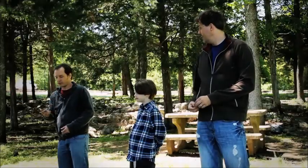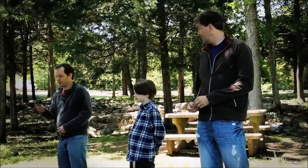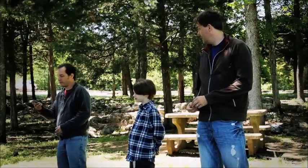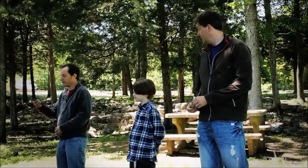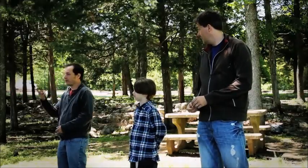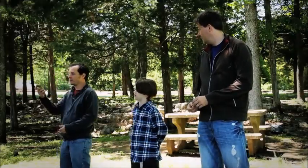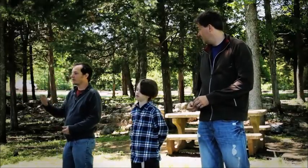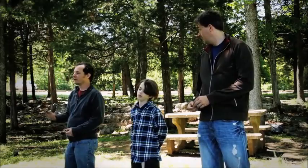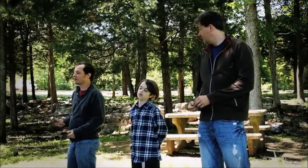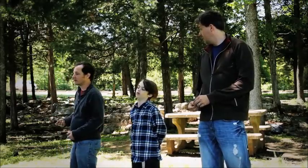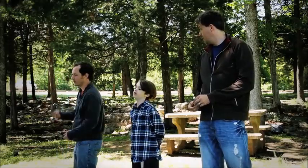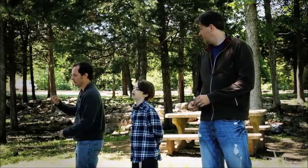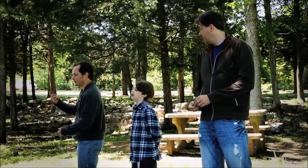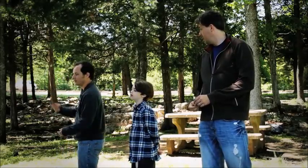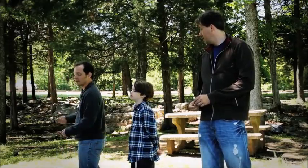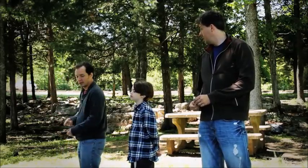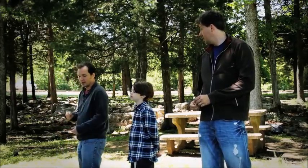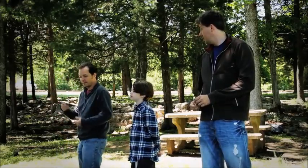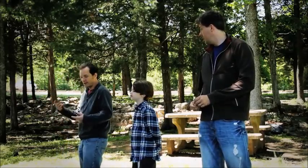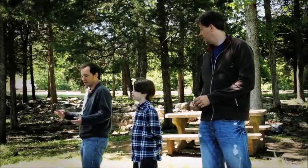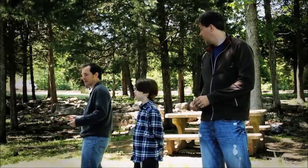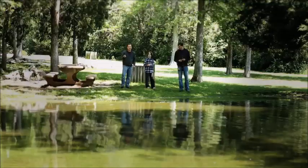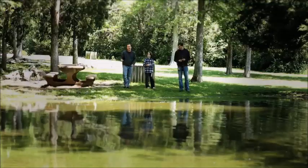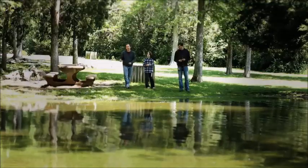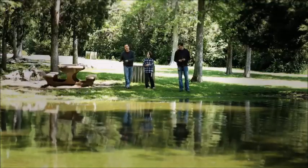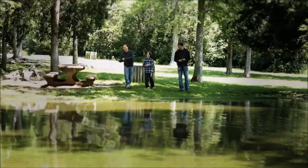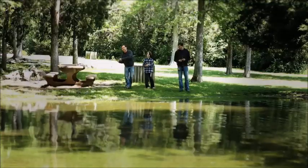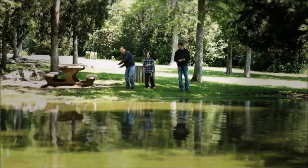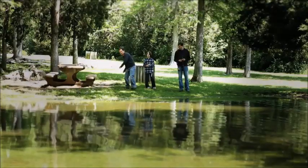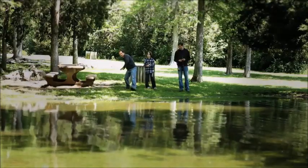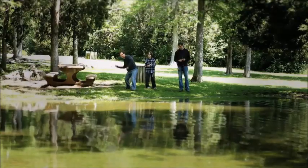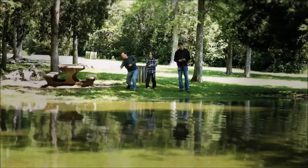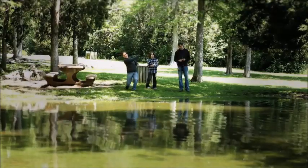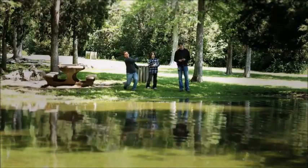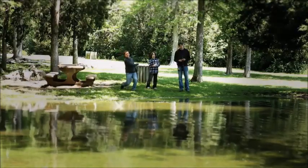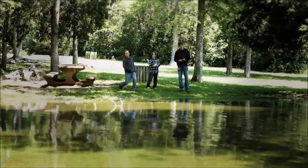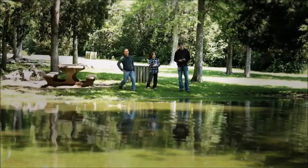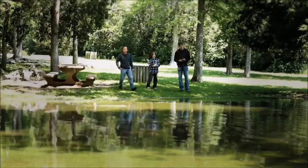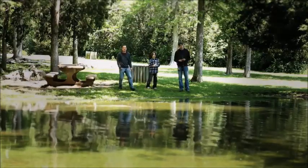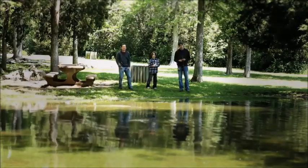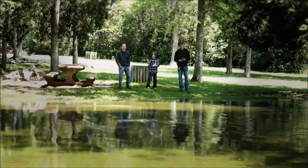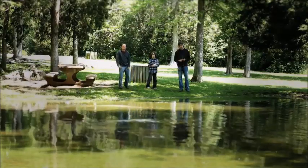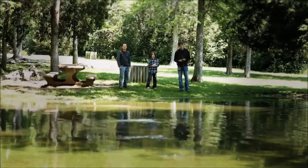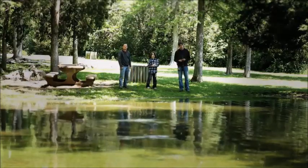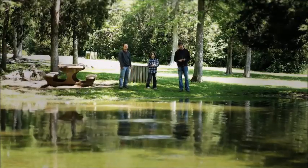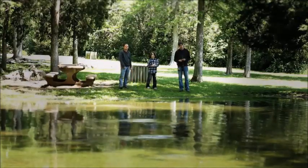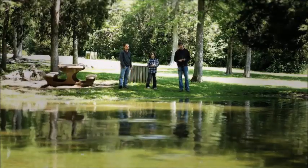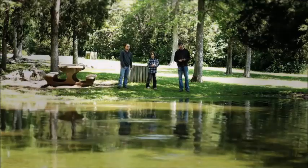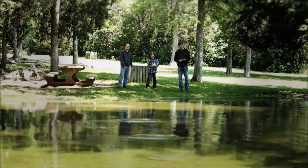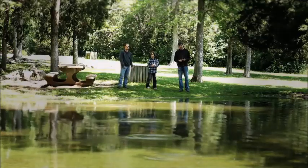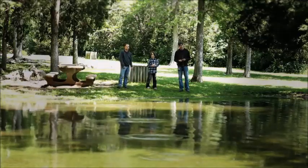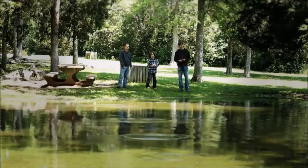This is for freedom to worship and his sacrifice for that.